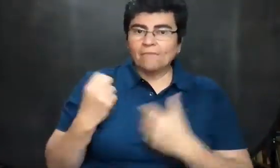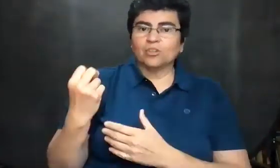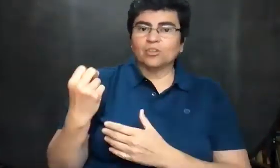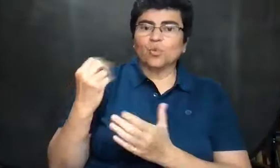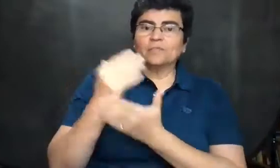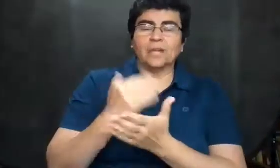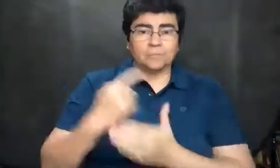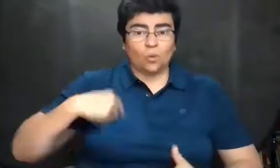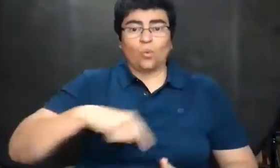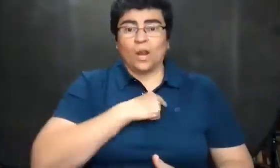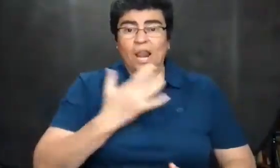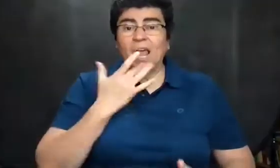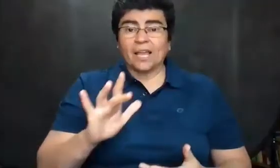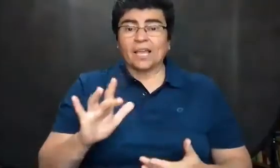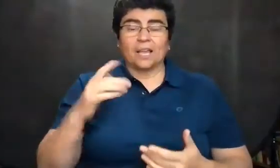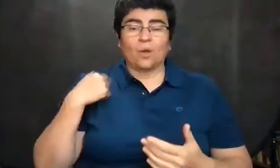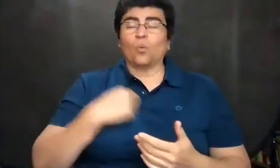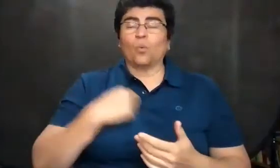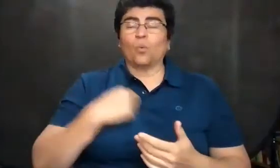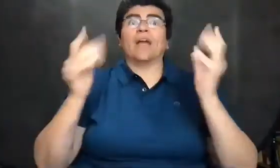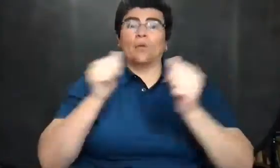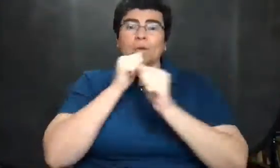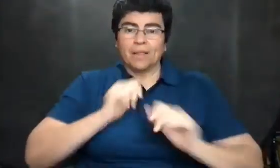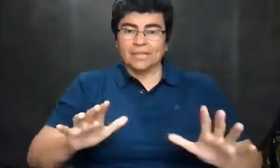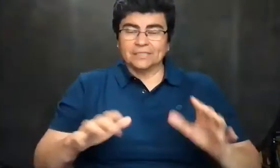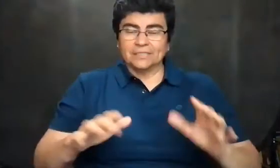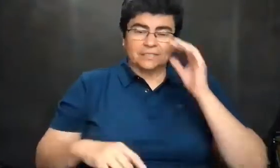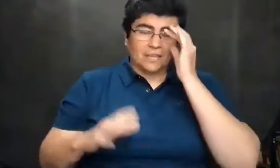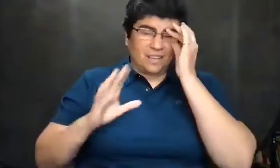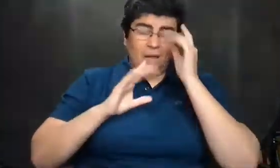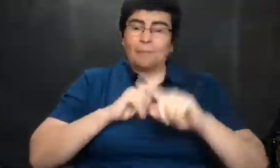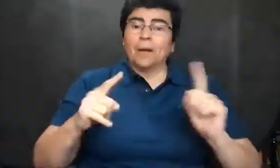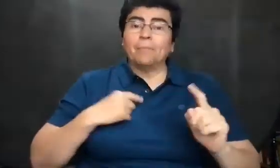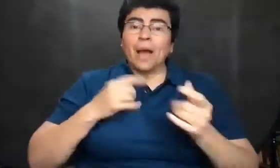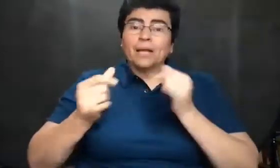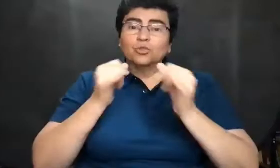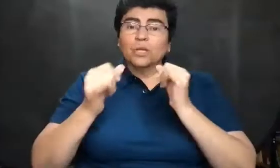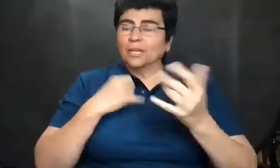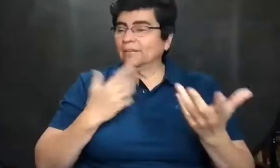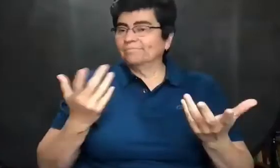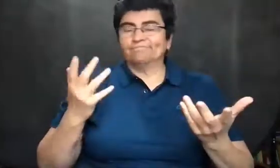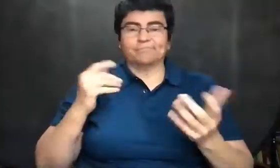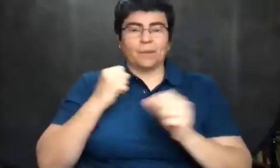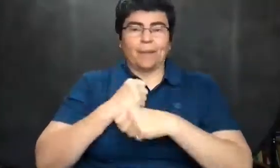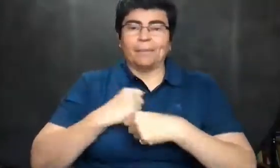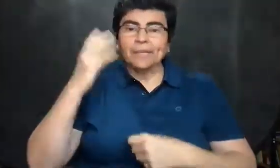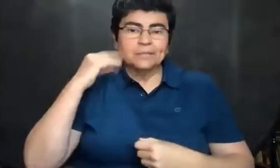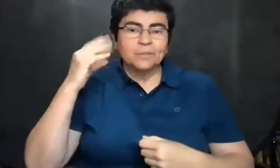are, you know, how very blessed we are. But my drinking took me to places that, you know, women shouldn't